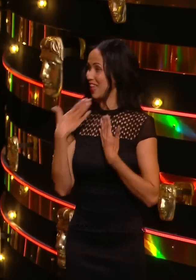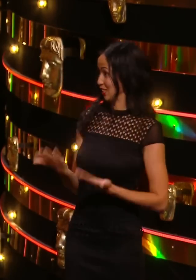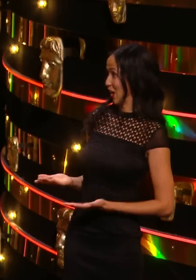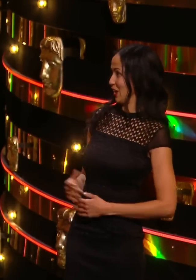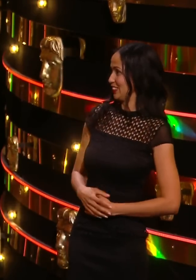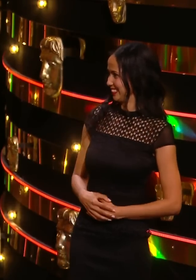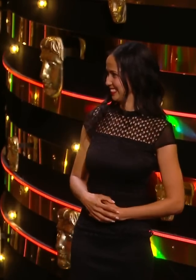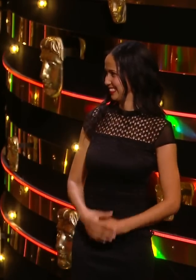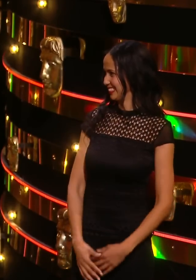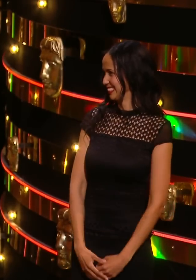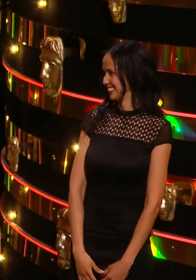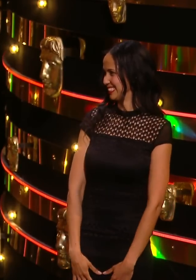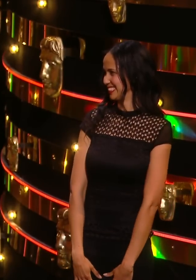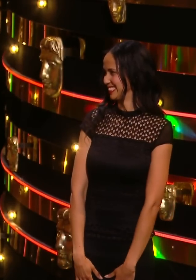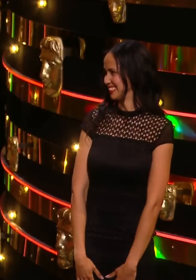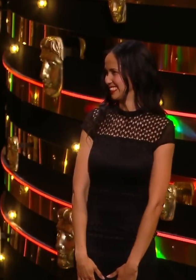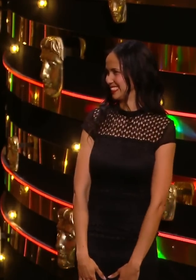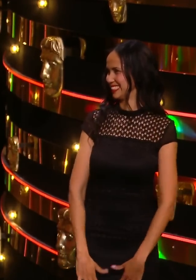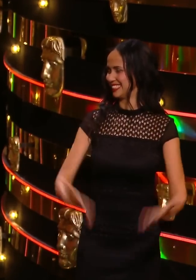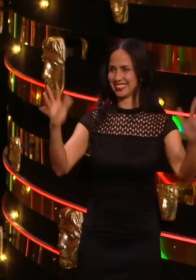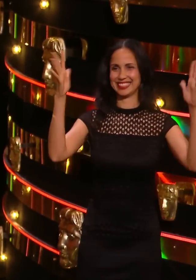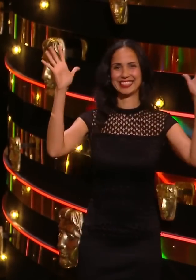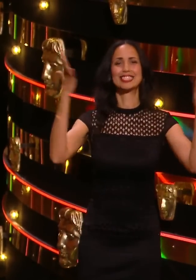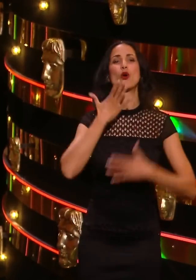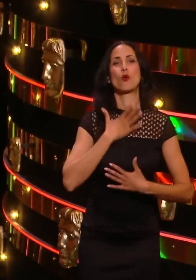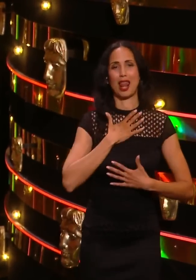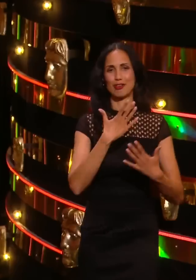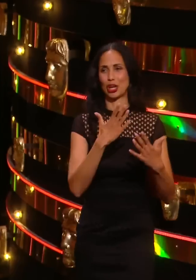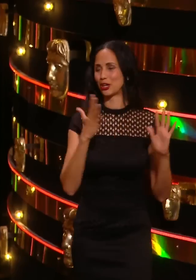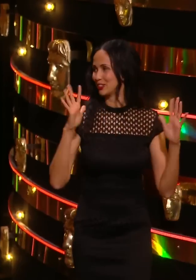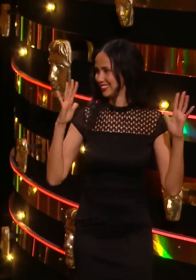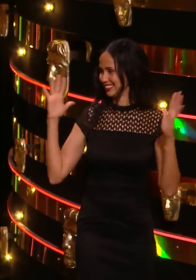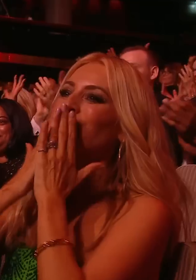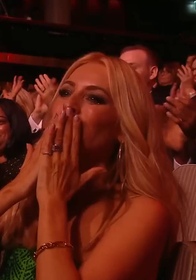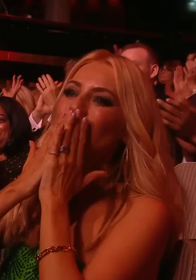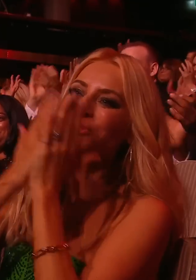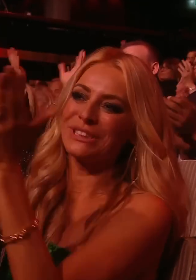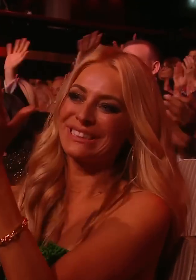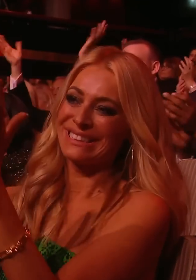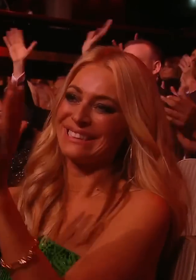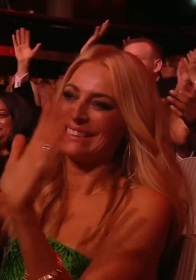Thank you. We love you. Come on. Yeah.